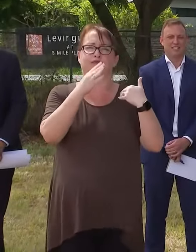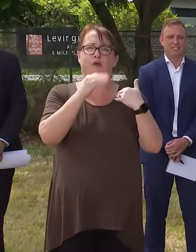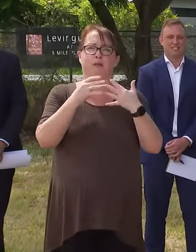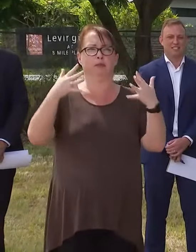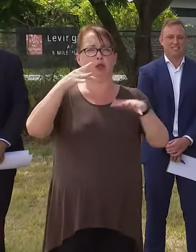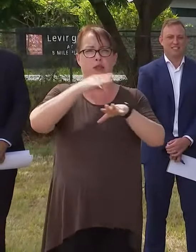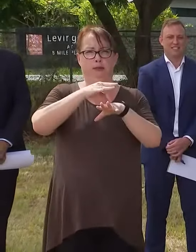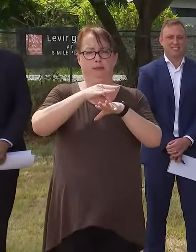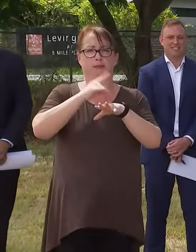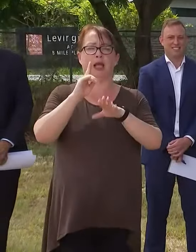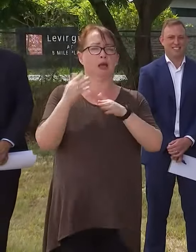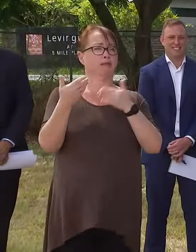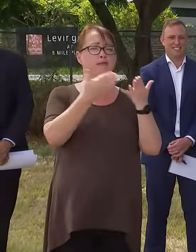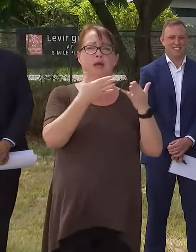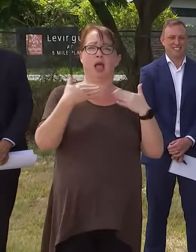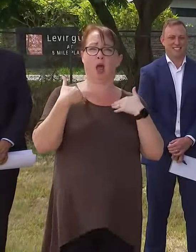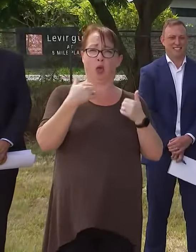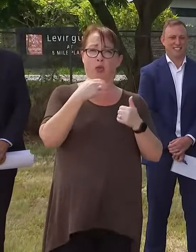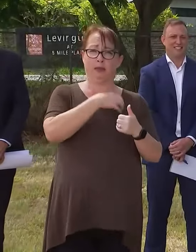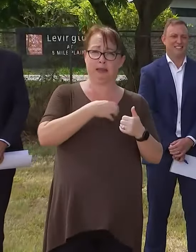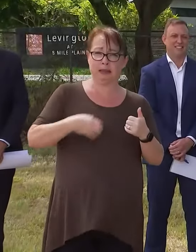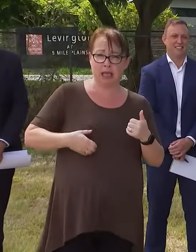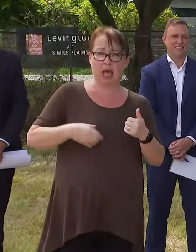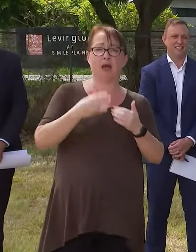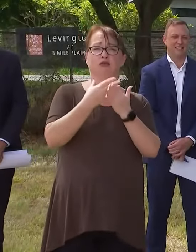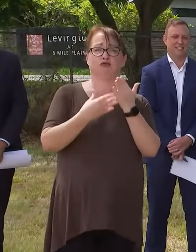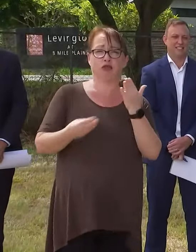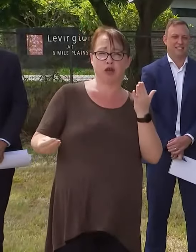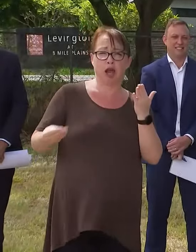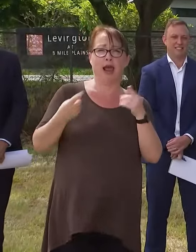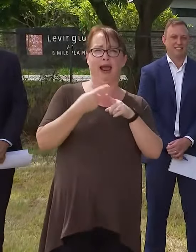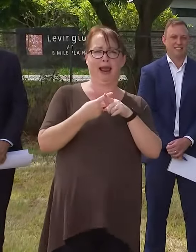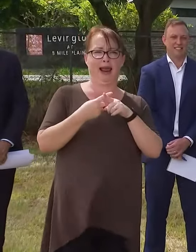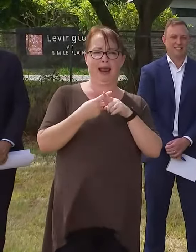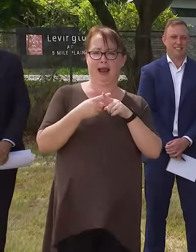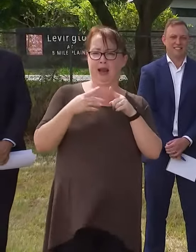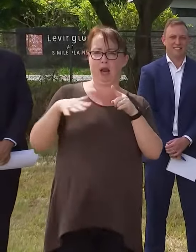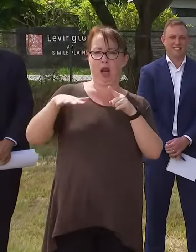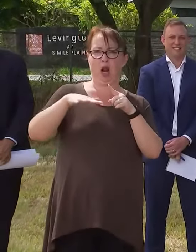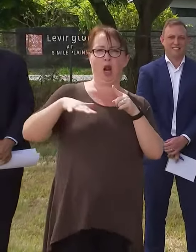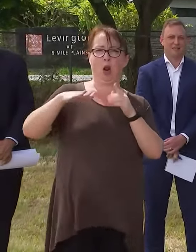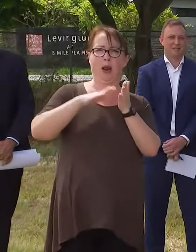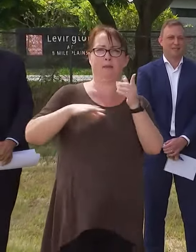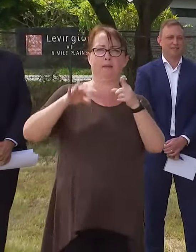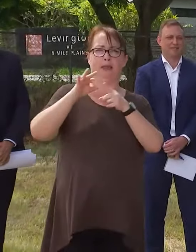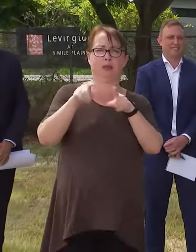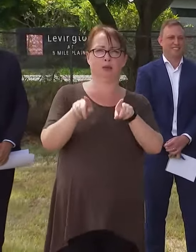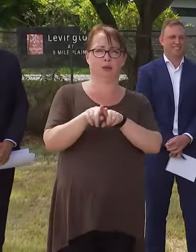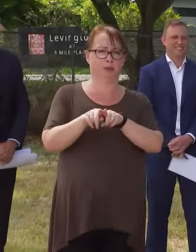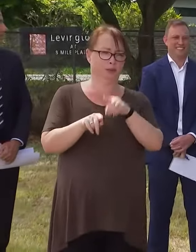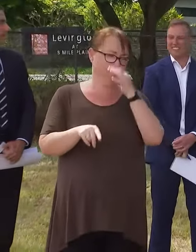then we've got the Treasurer to say a few words, and we've got the local members here as well. Thank you.